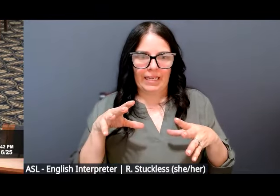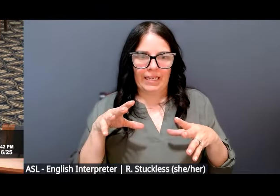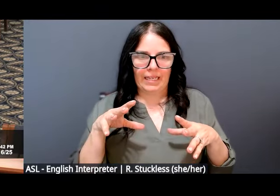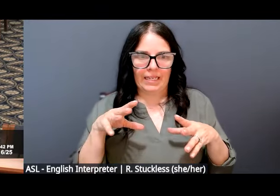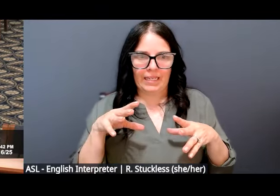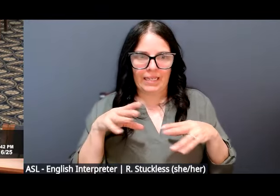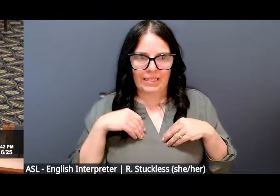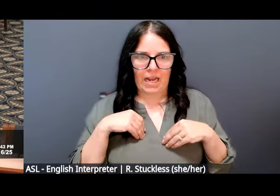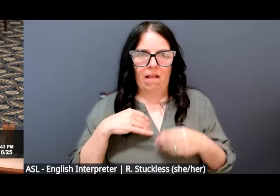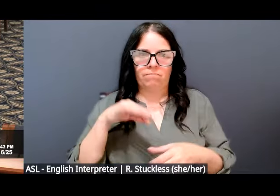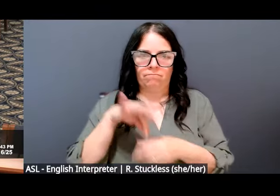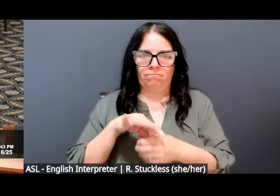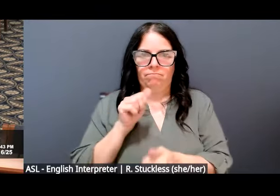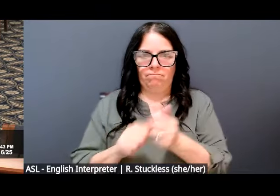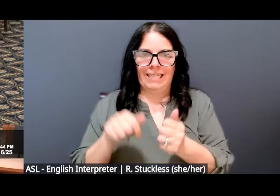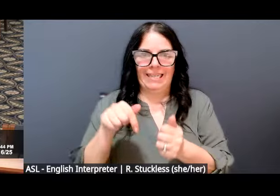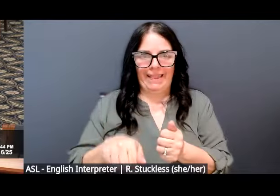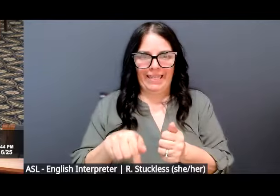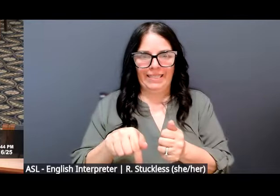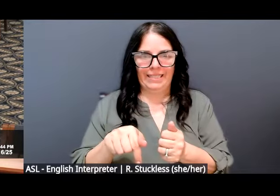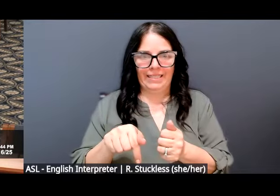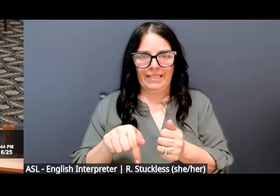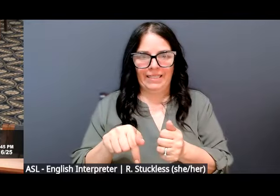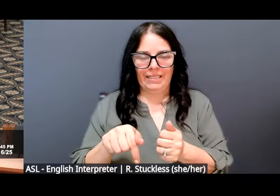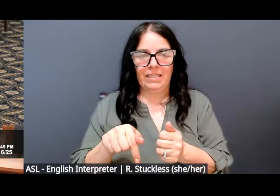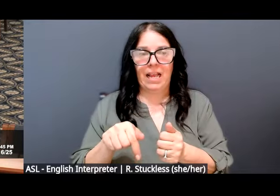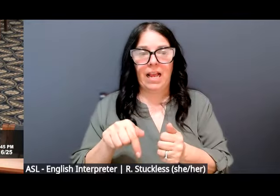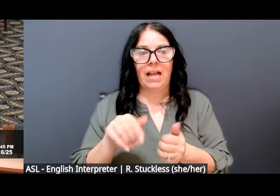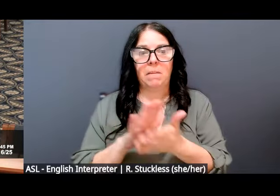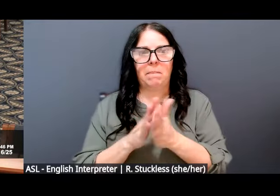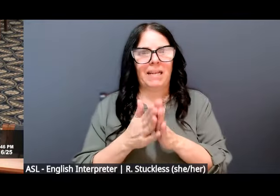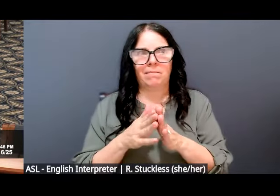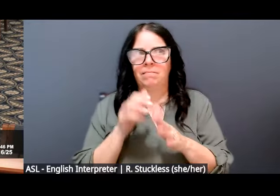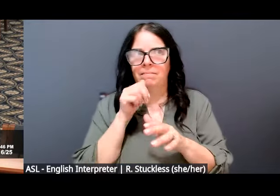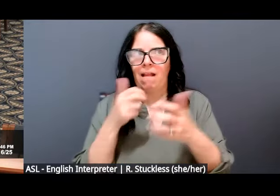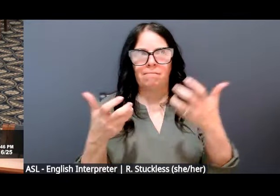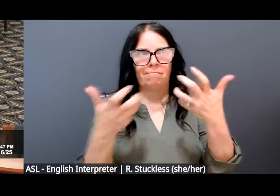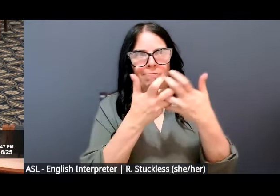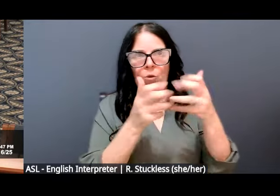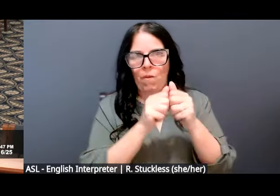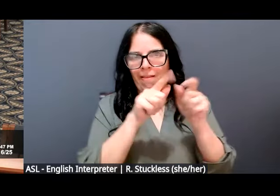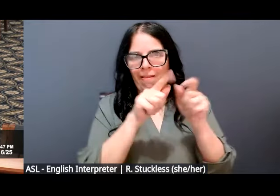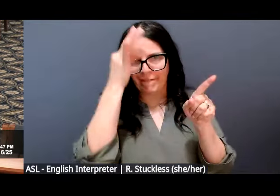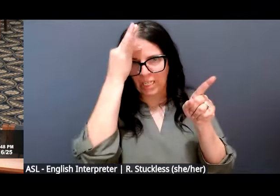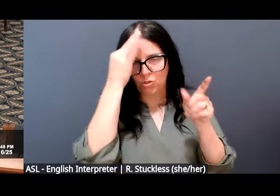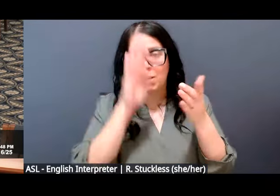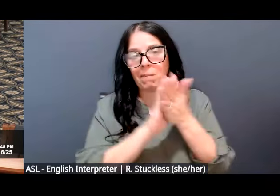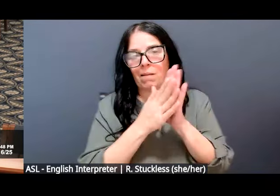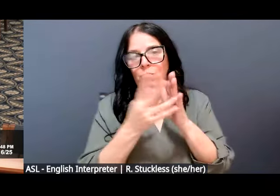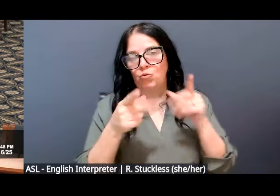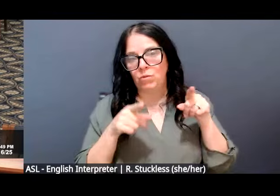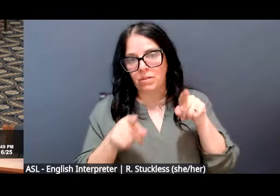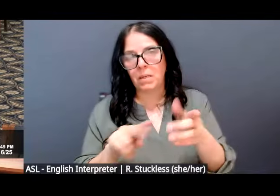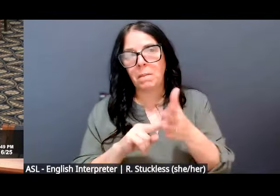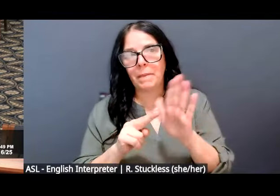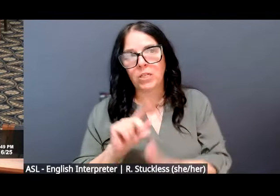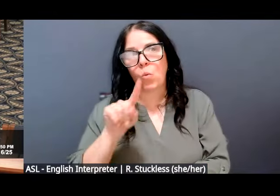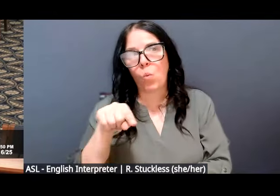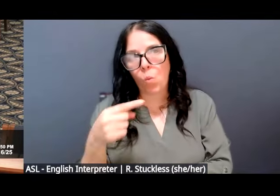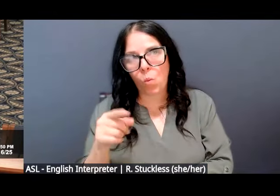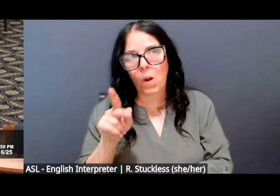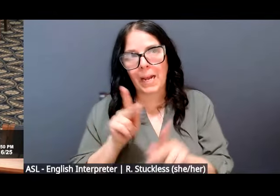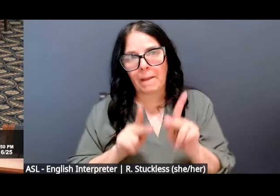this two-track system, part of the issue is the people who only are allowed to vote federal elections won't